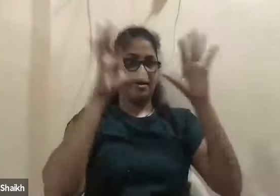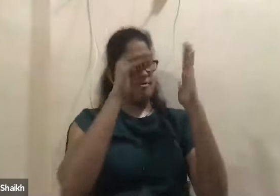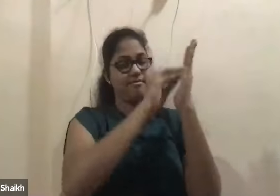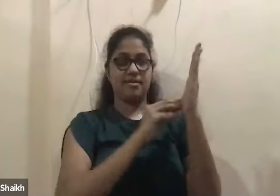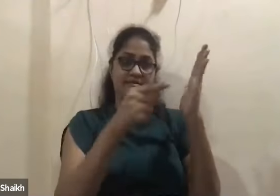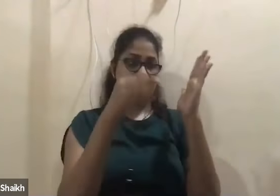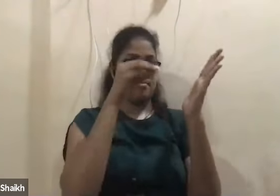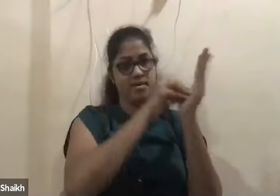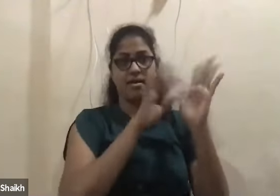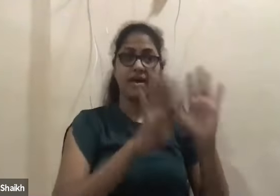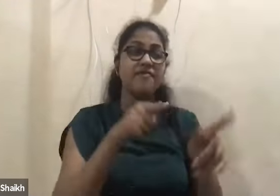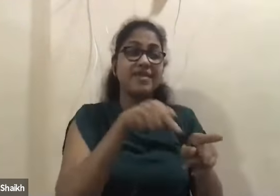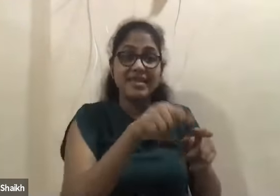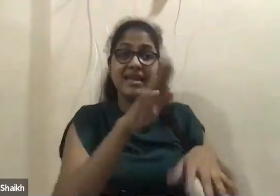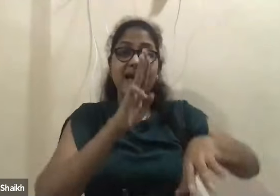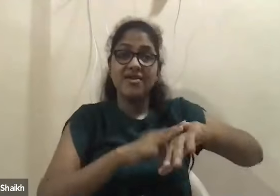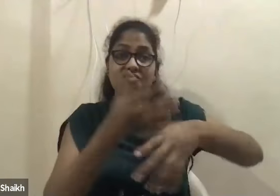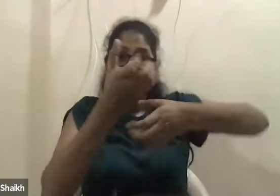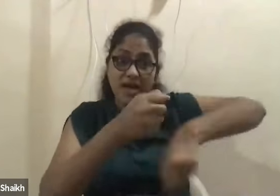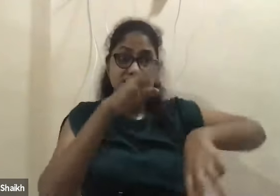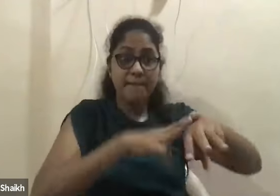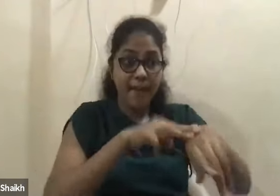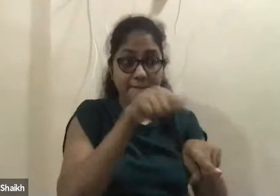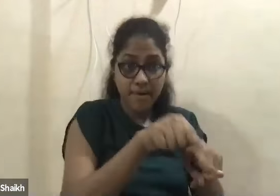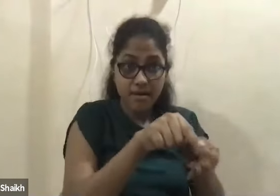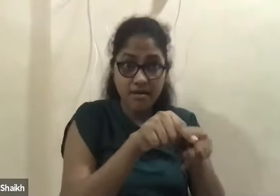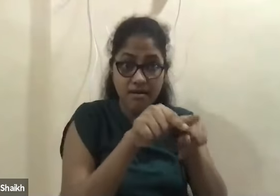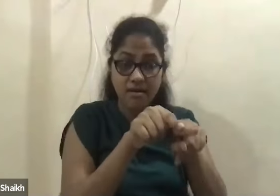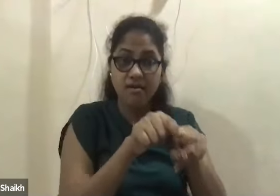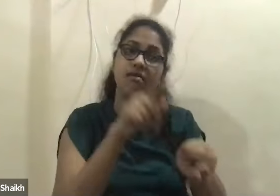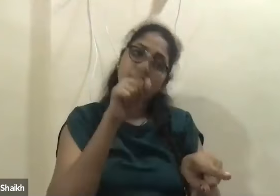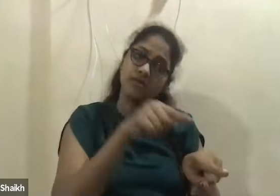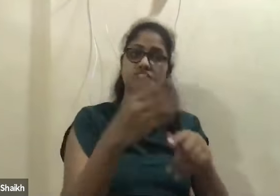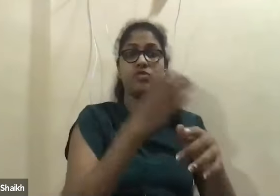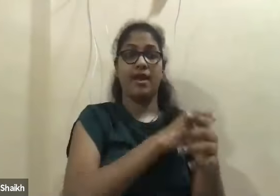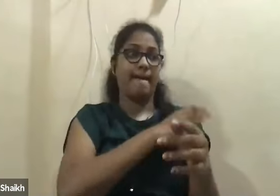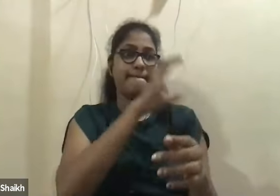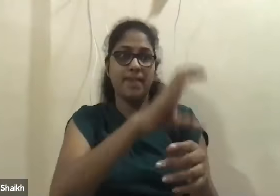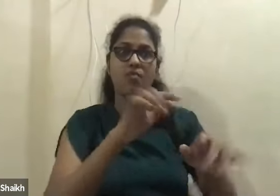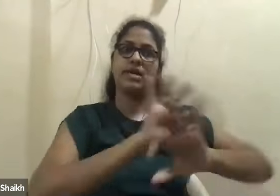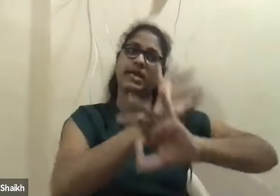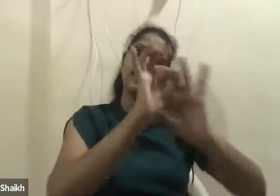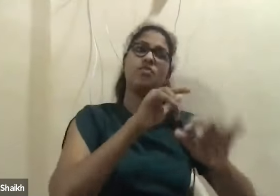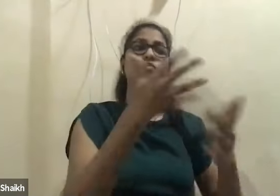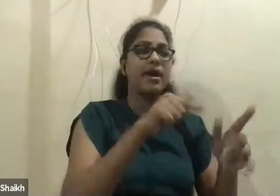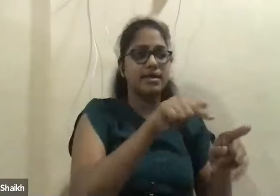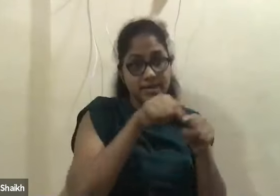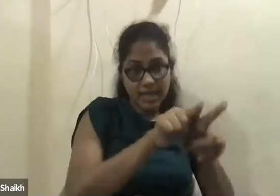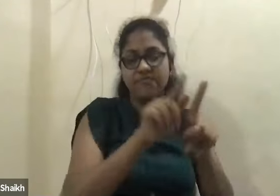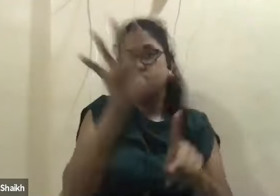the trustees have this, they are empowered to actually enlist the help and